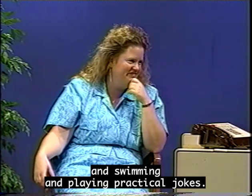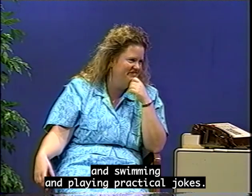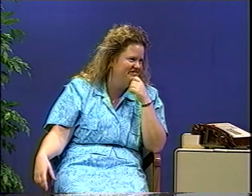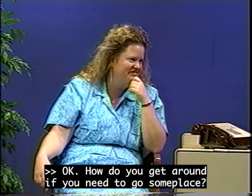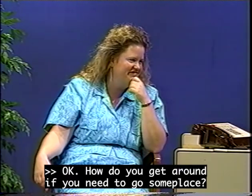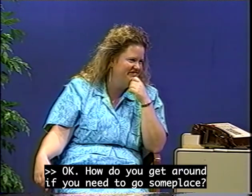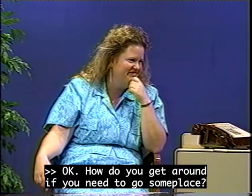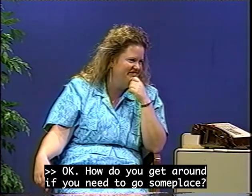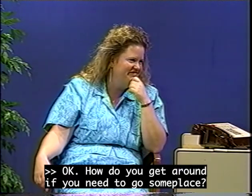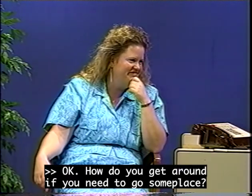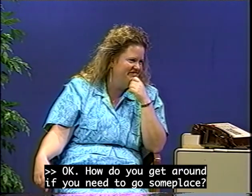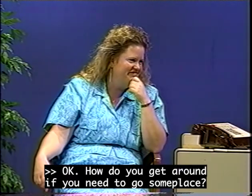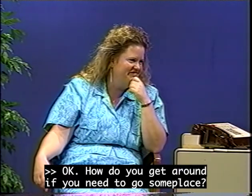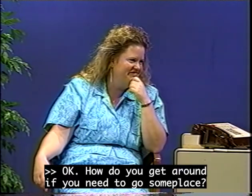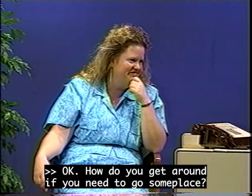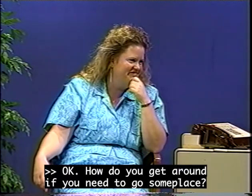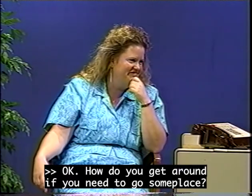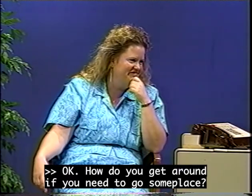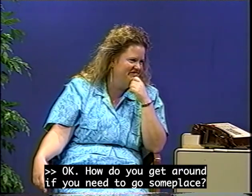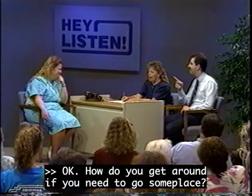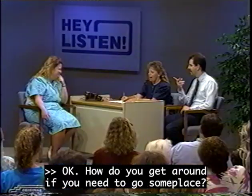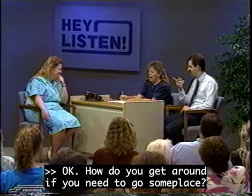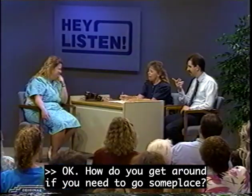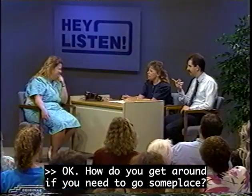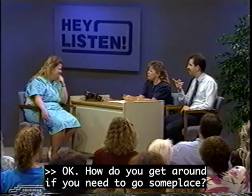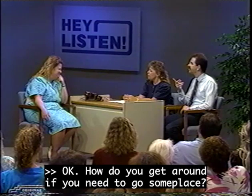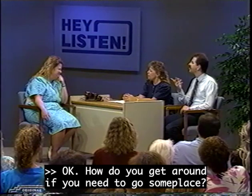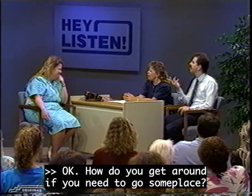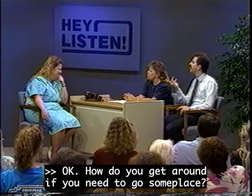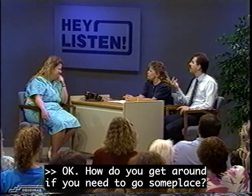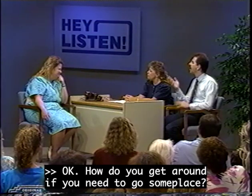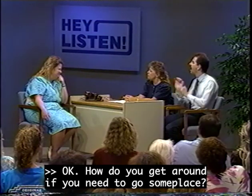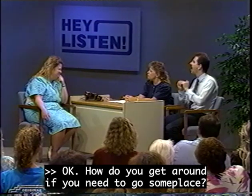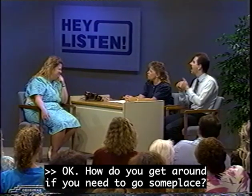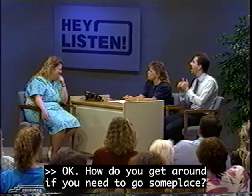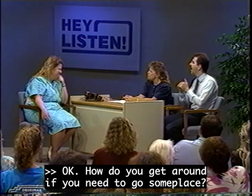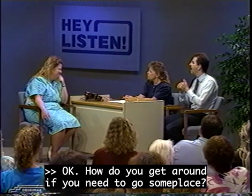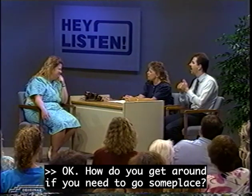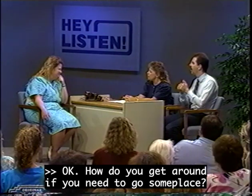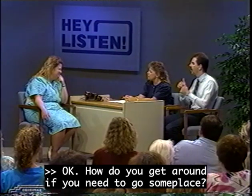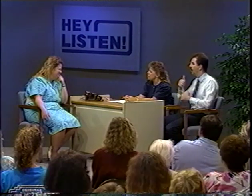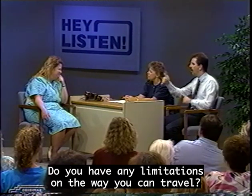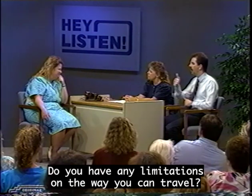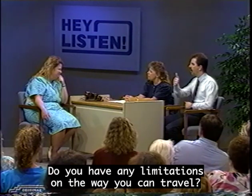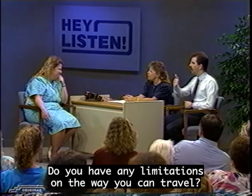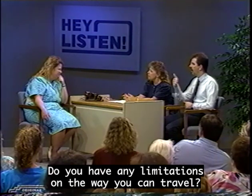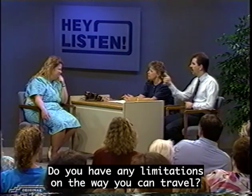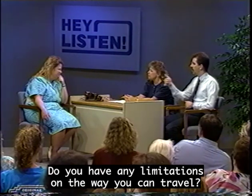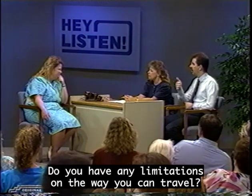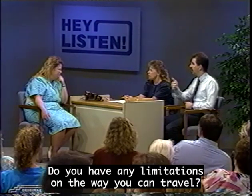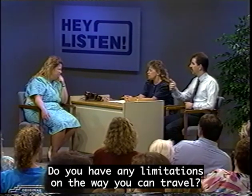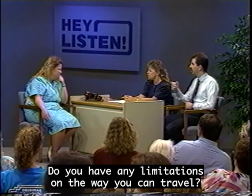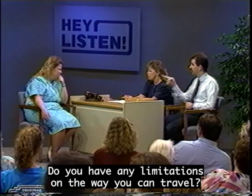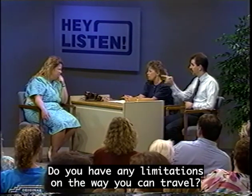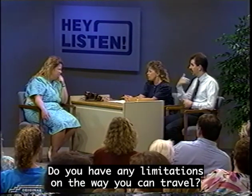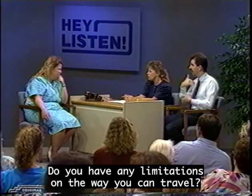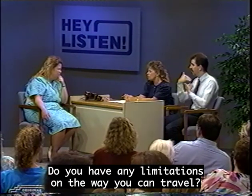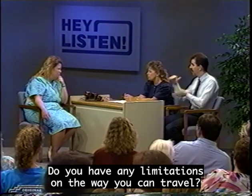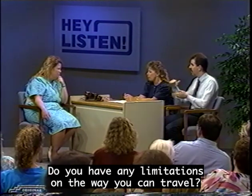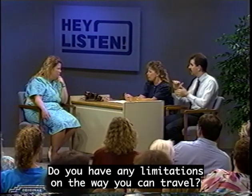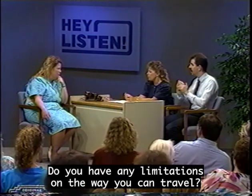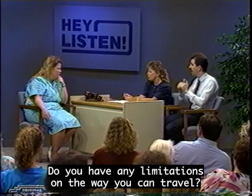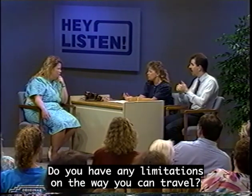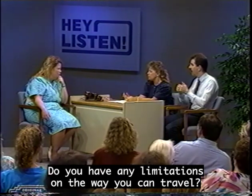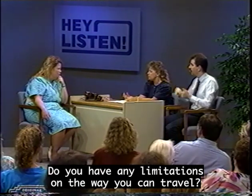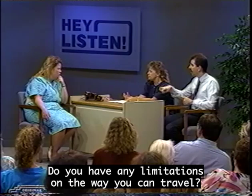practical jokes. Okay. How do you get around if you need to go someplace? Do you have any limitations on the way you